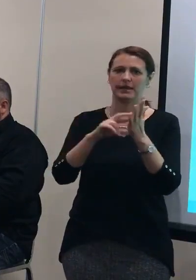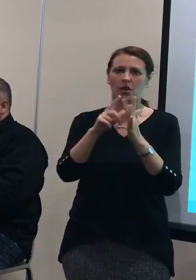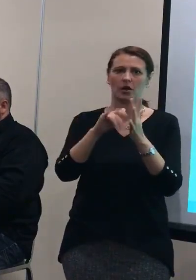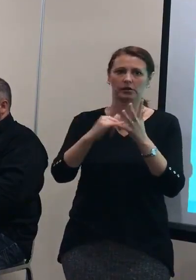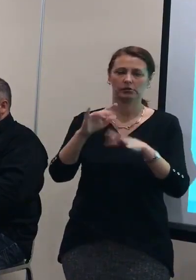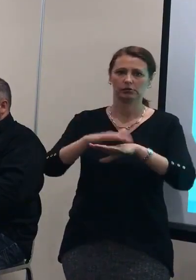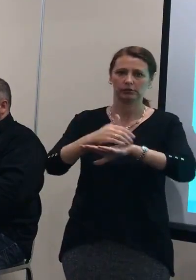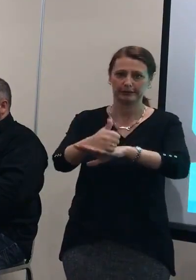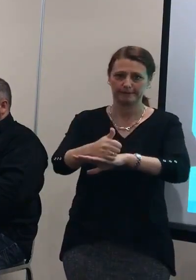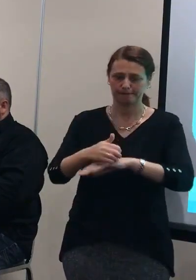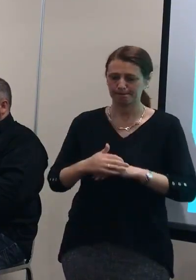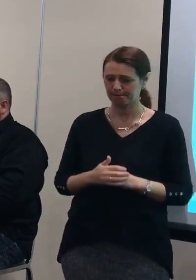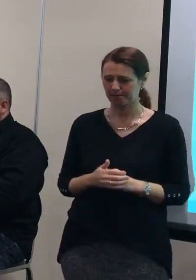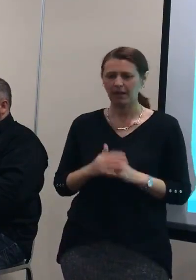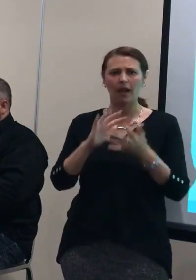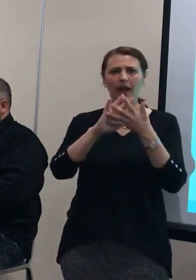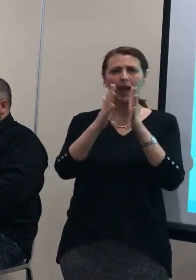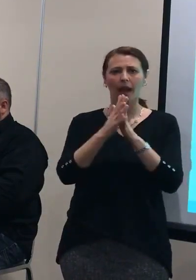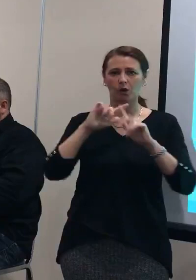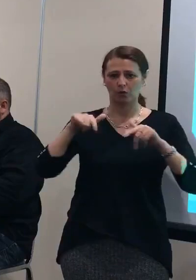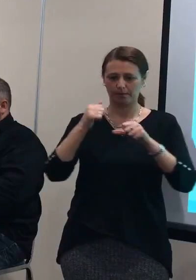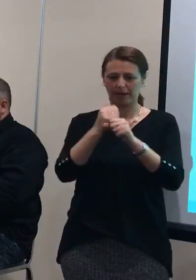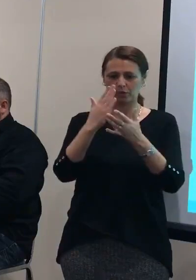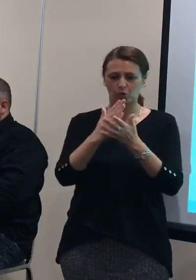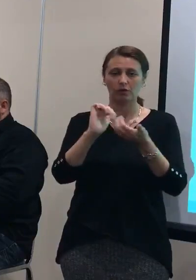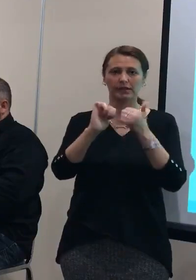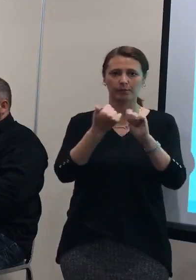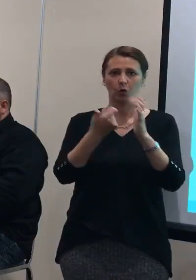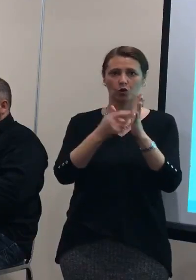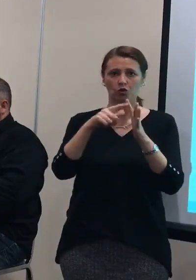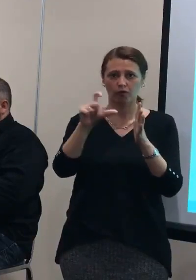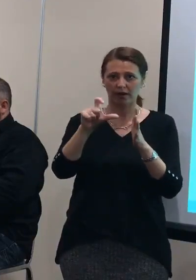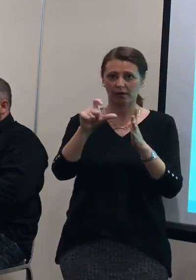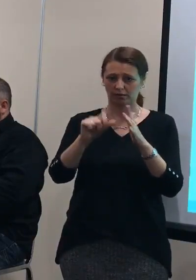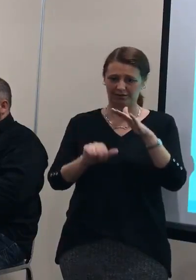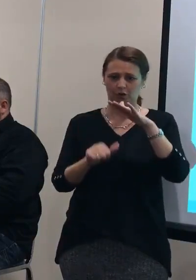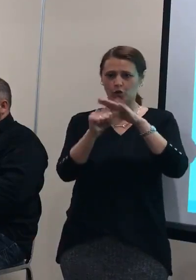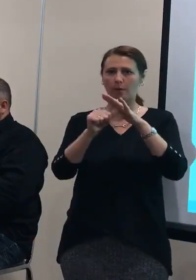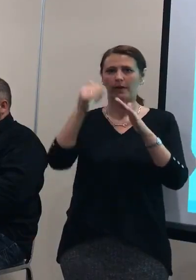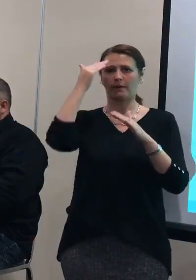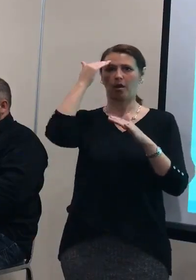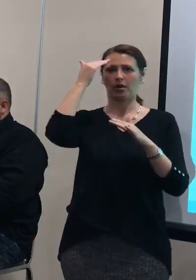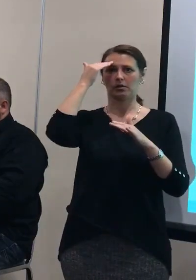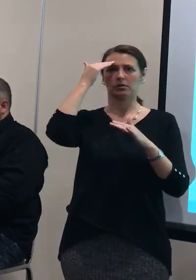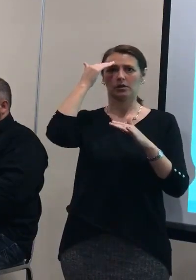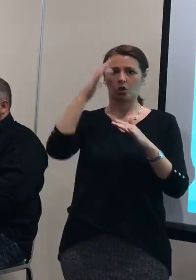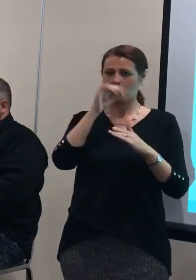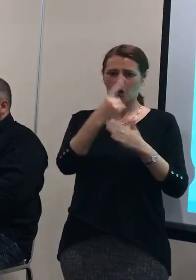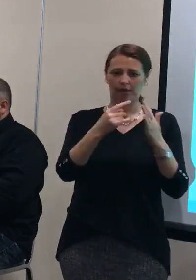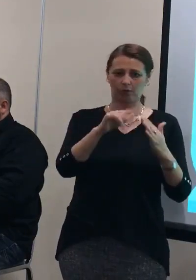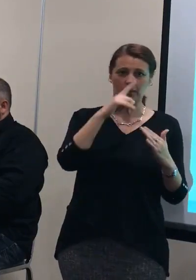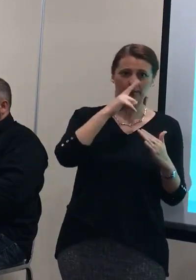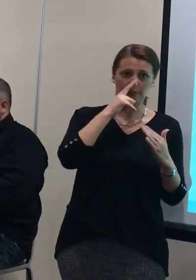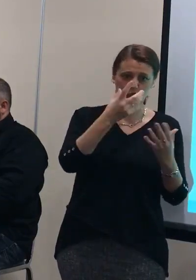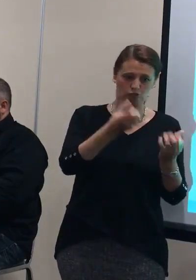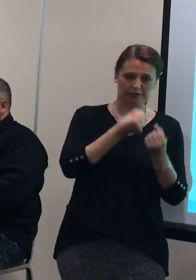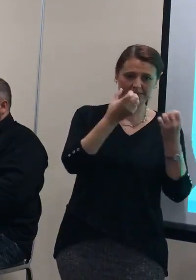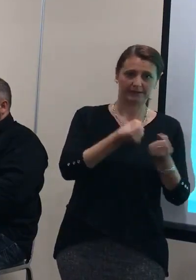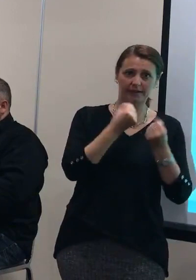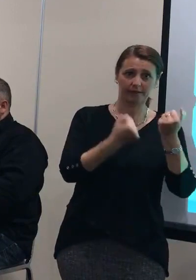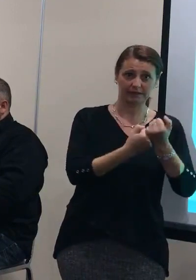was, how do we ensure that sport and recreation is perhaps top of mind, not just for the people that are